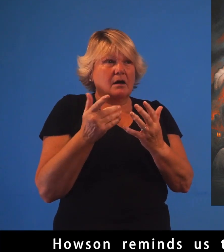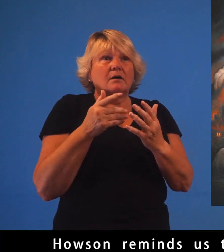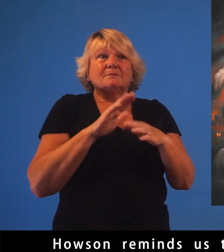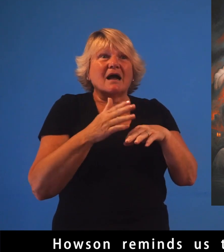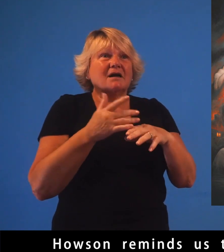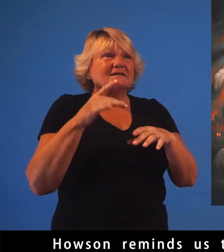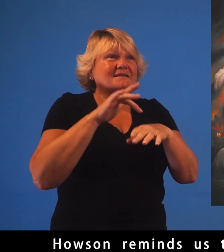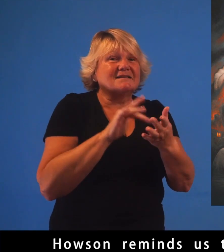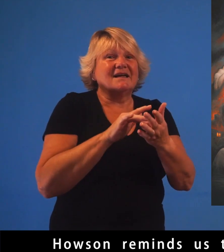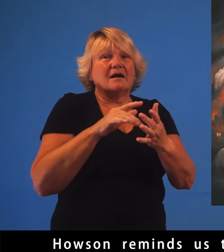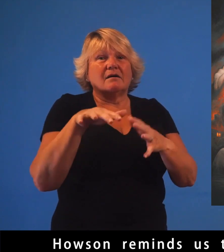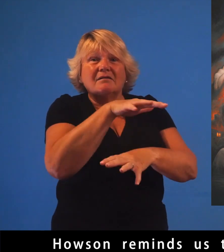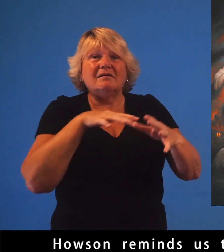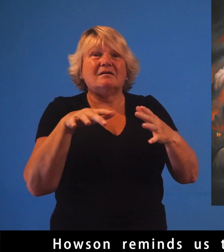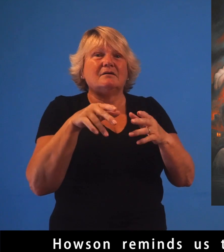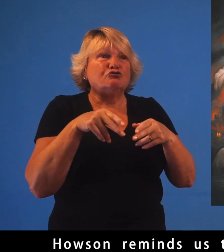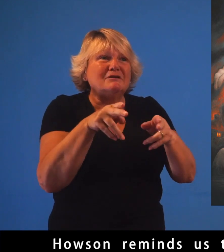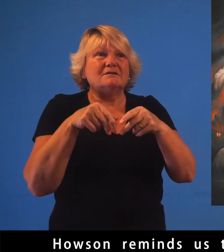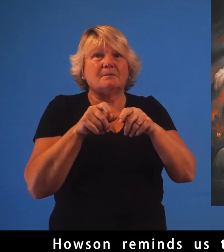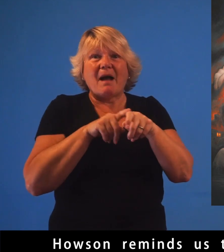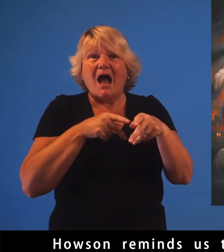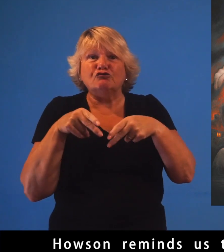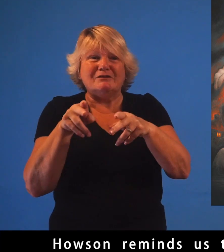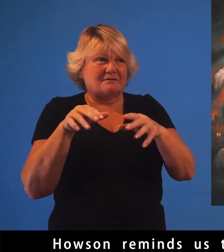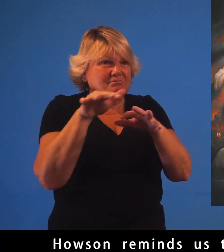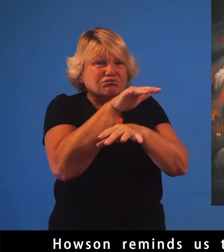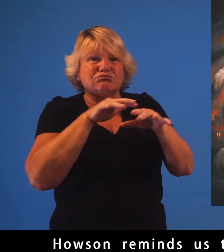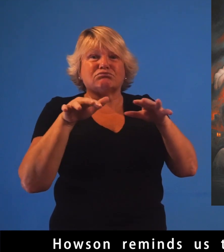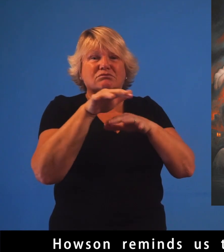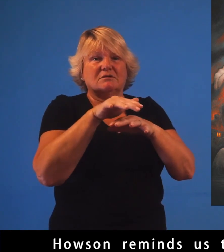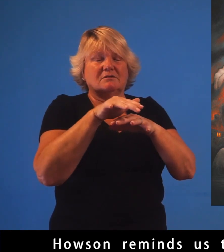being fought within urban areas and cities, street by street.